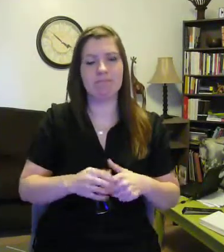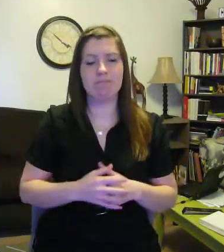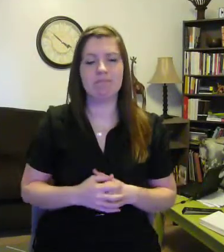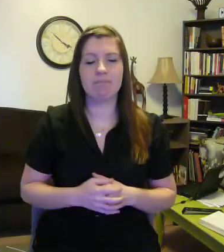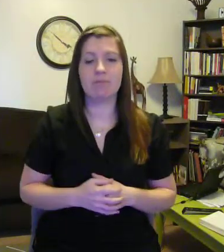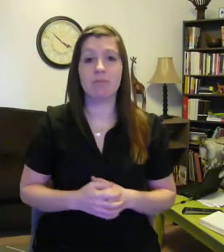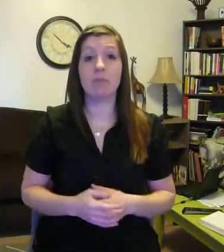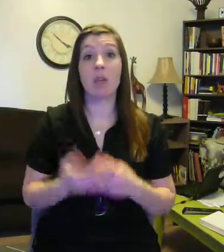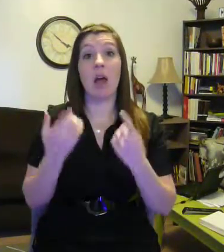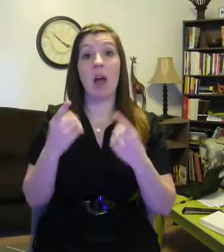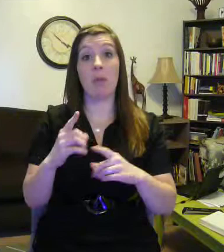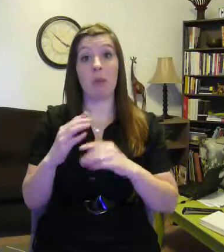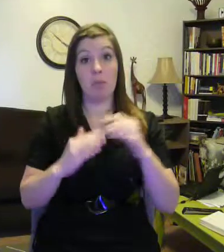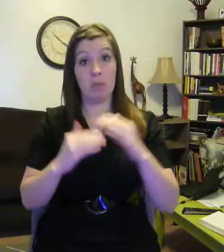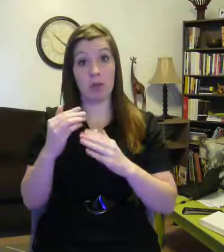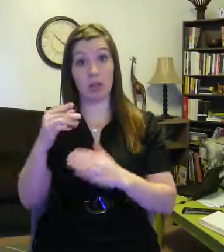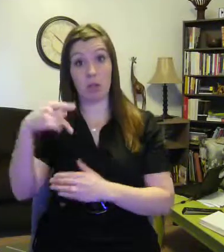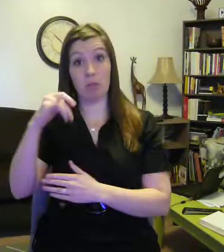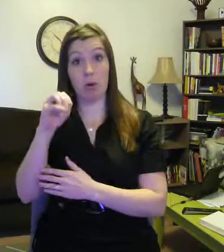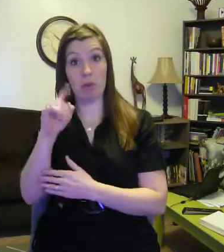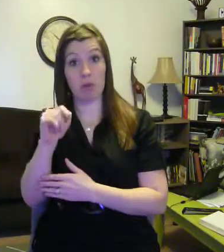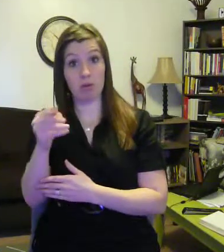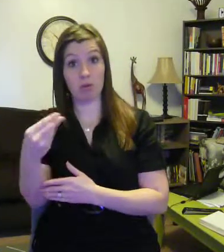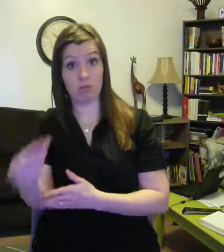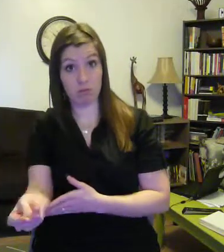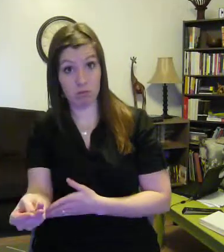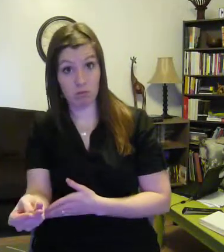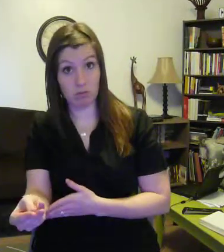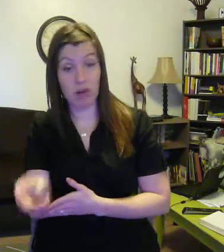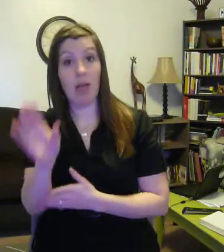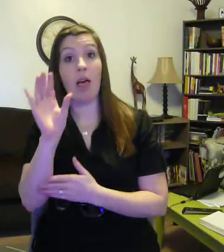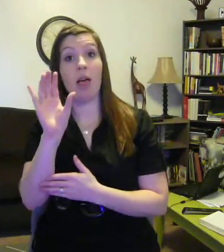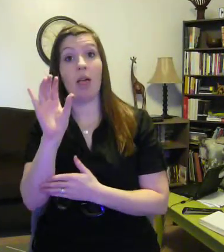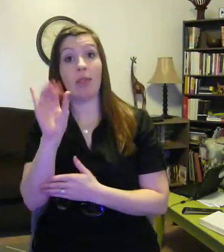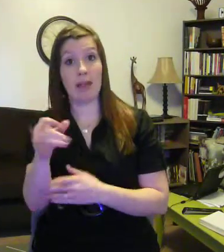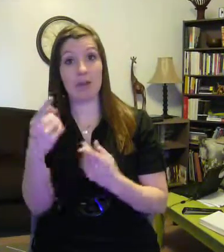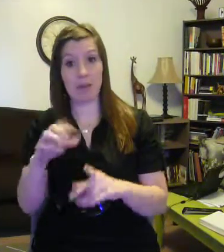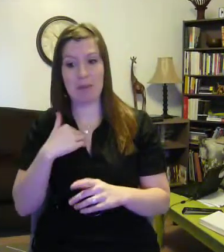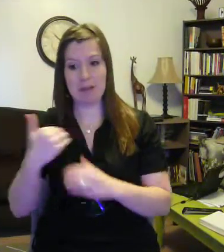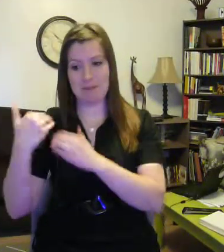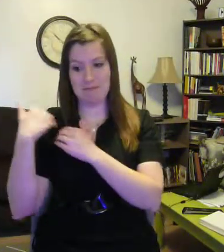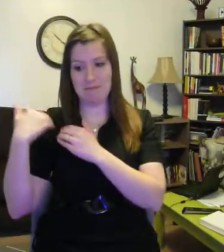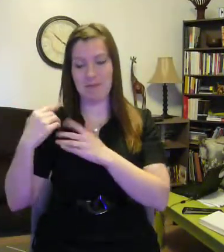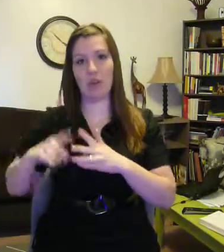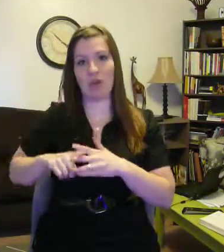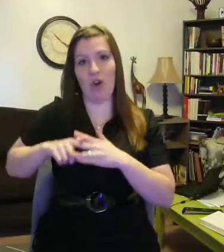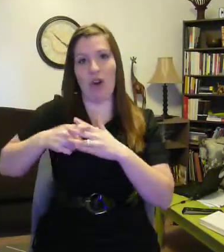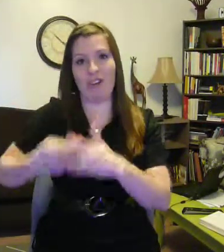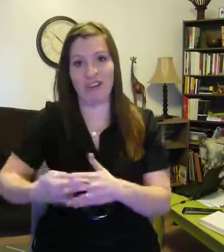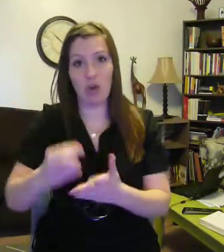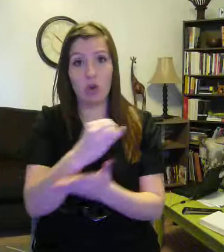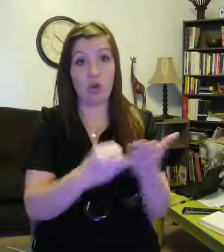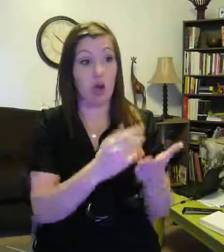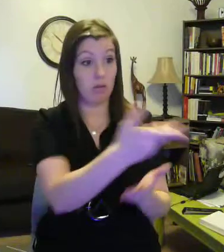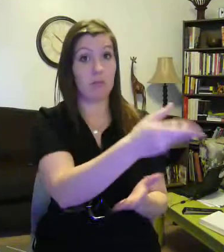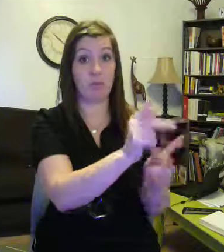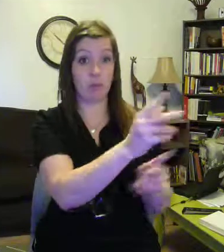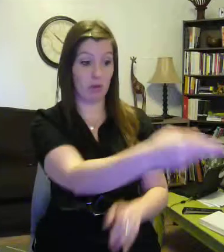building permit is issued, that's when my job really starts. I'm given a set of drawings, I'm given a